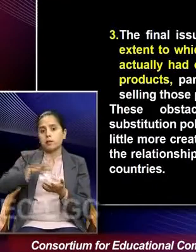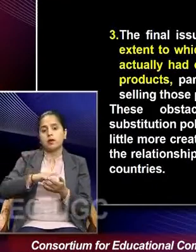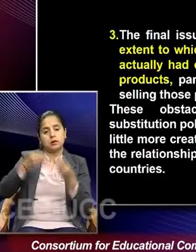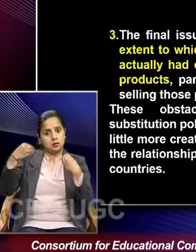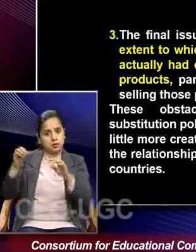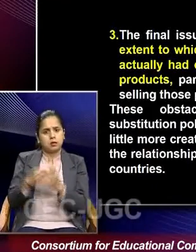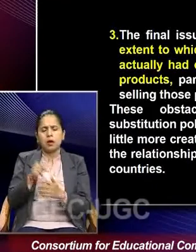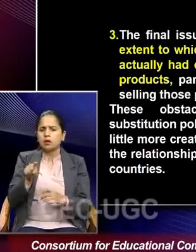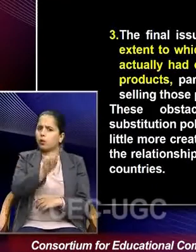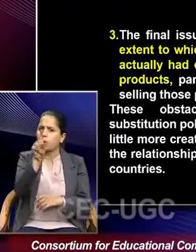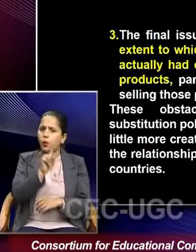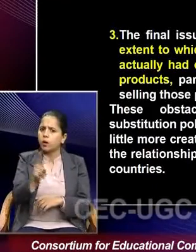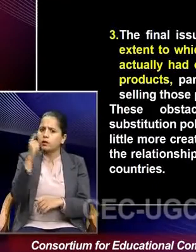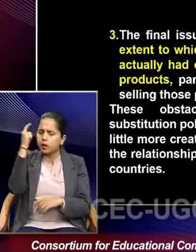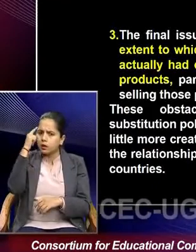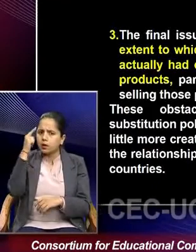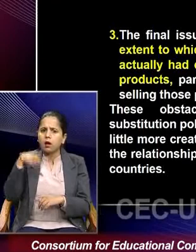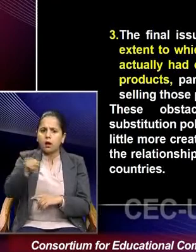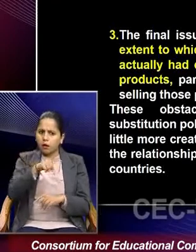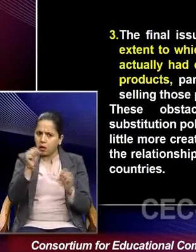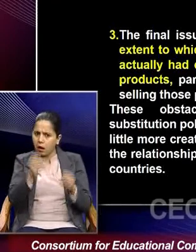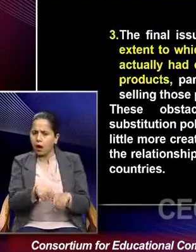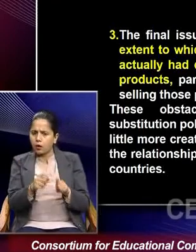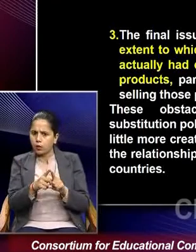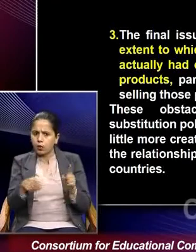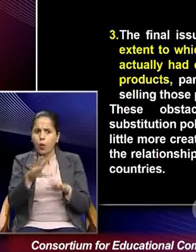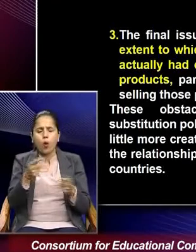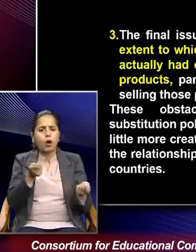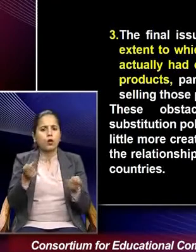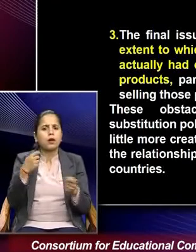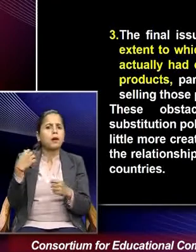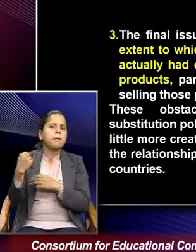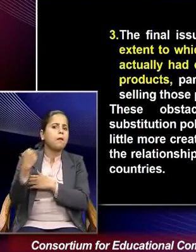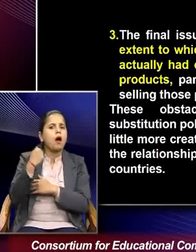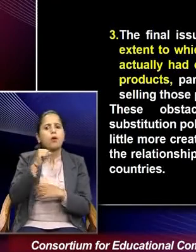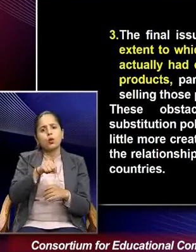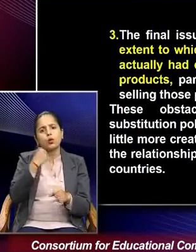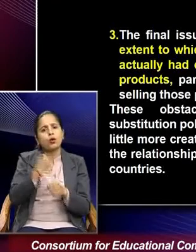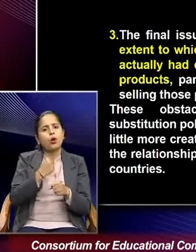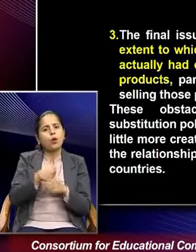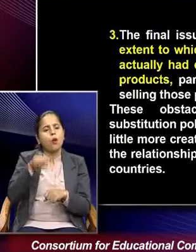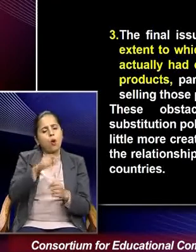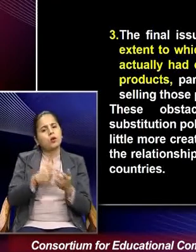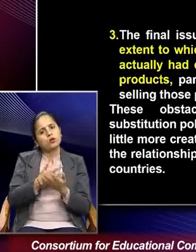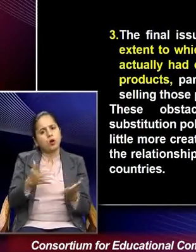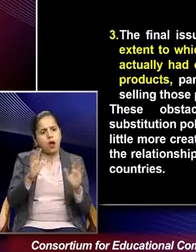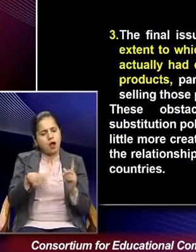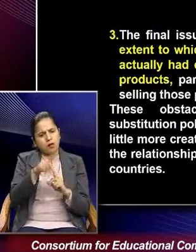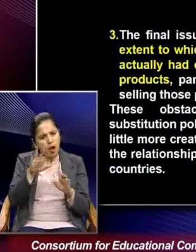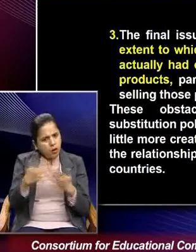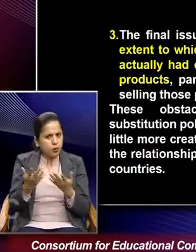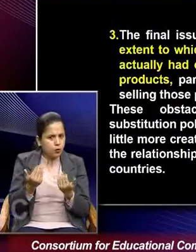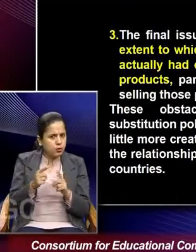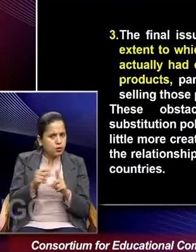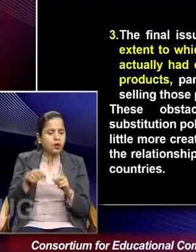it puts a question mark on the capability or the controlling power of the government over its own resources. Here we